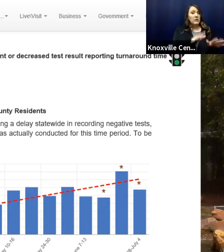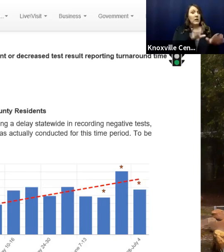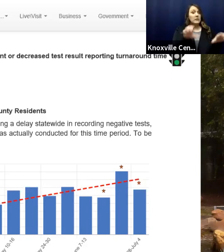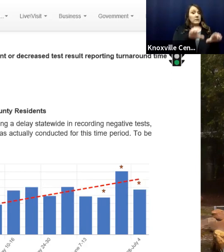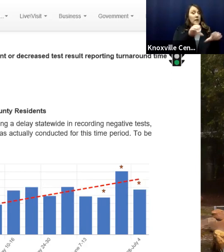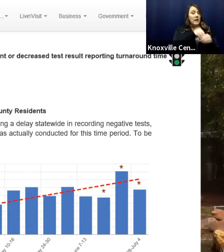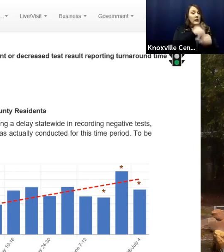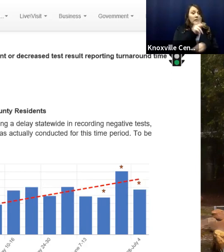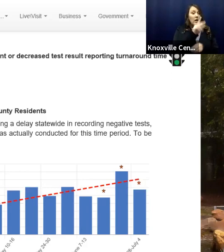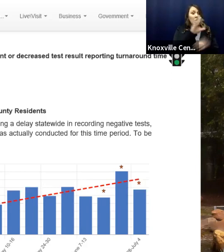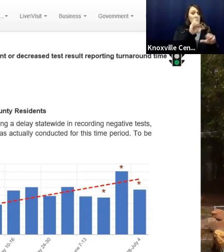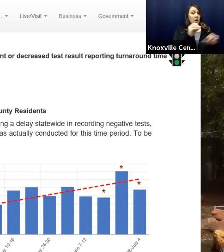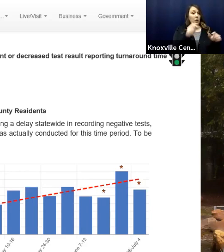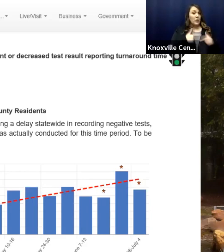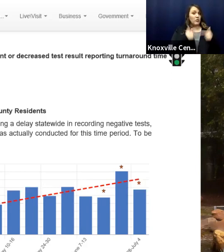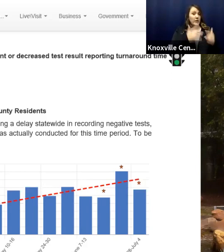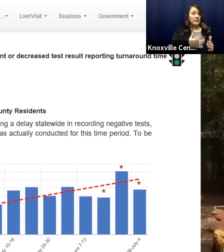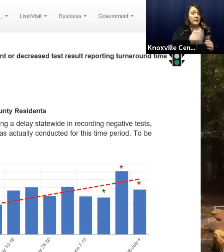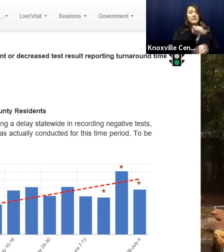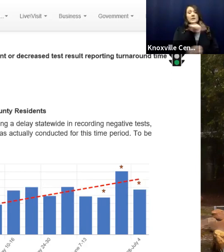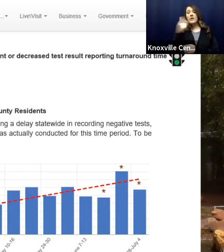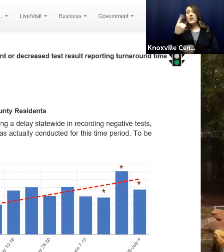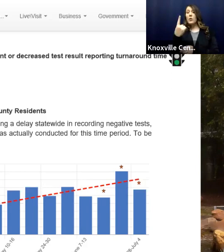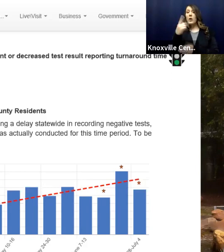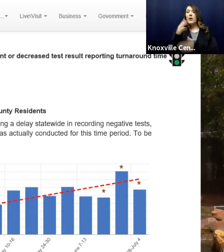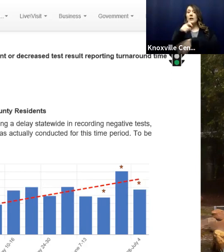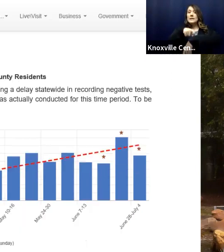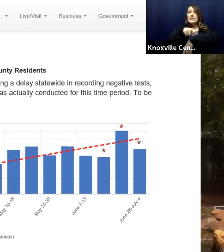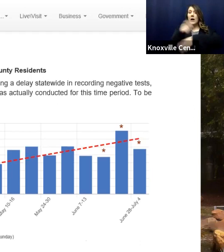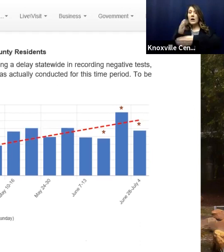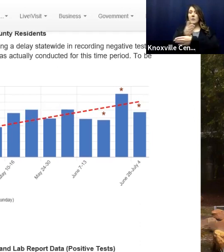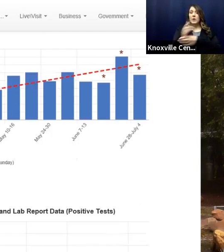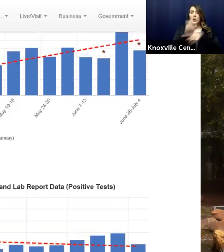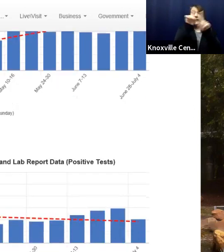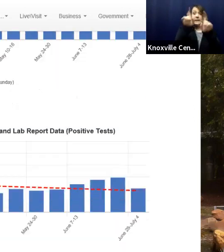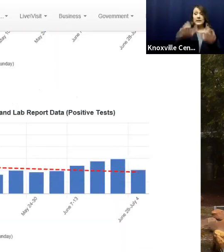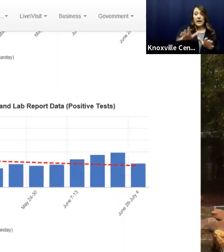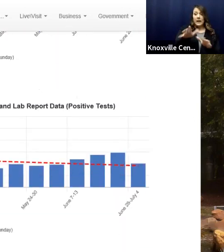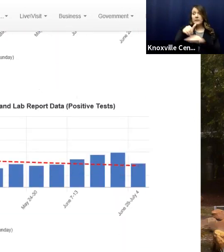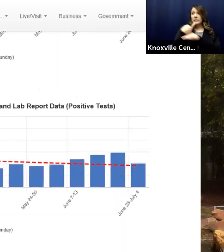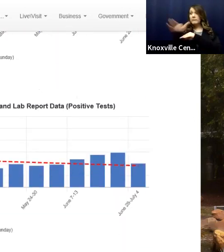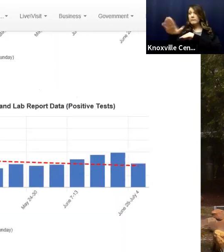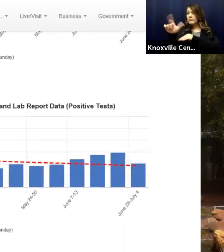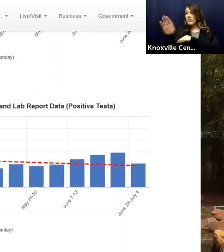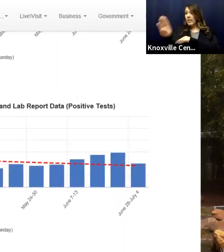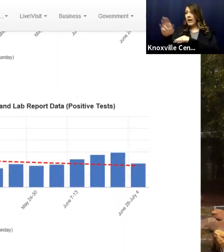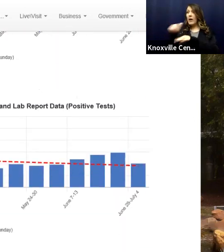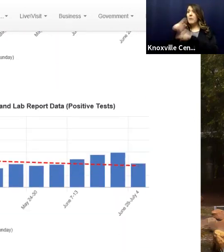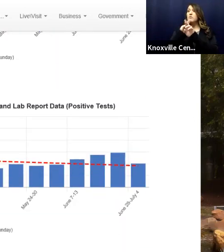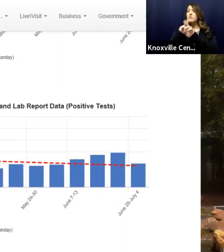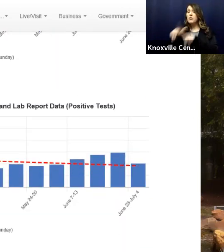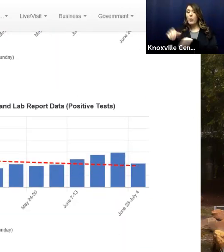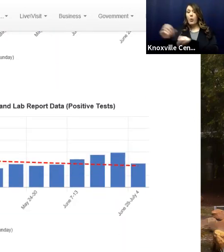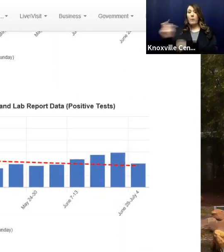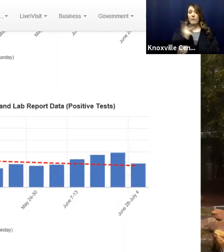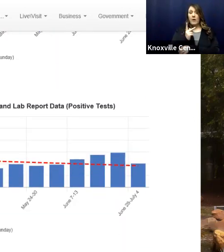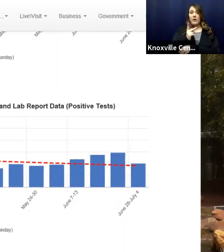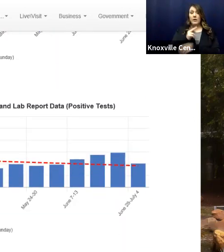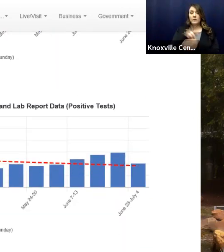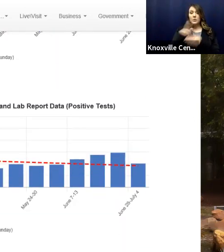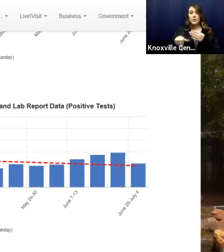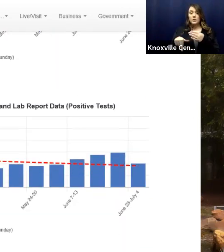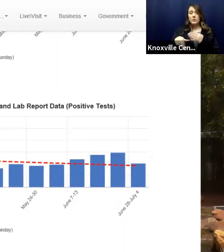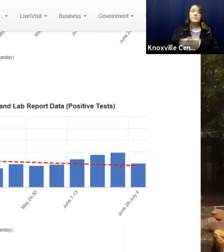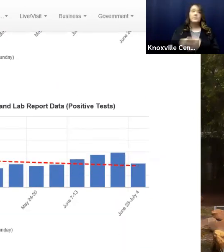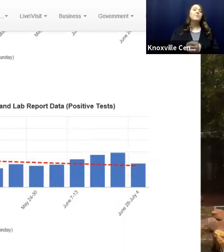and another for average time between specimen collection and lab report data. This week, we have seen testing